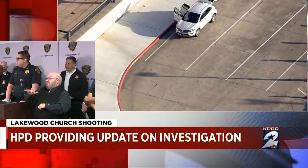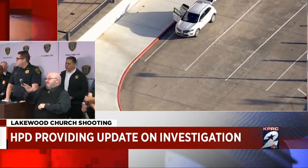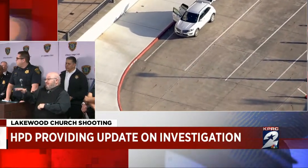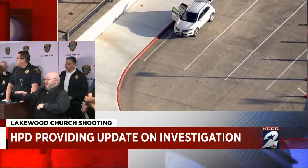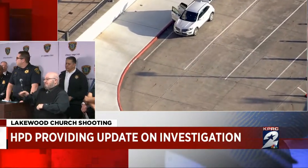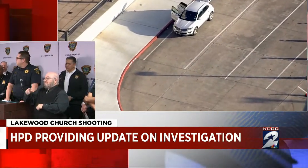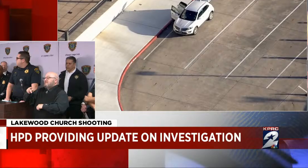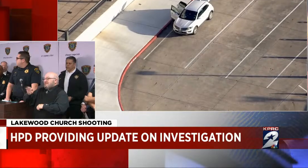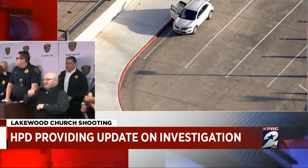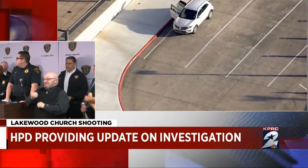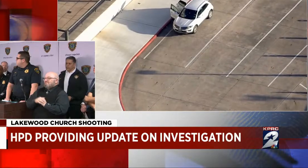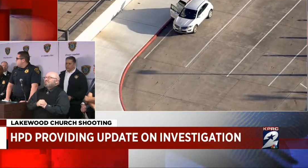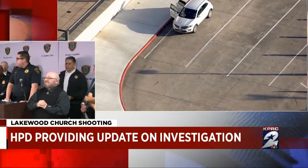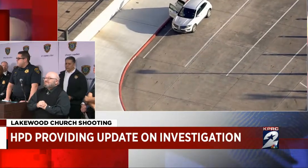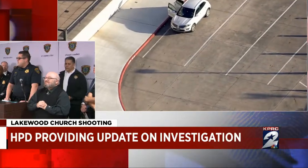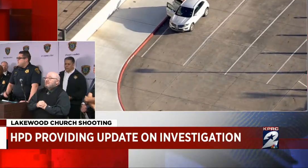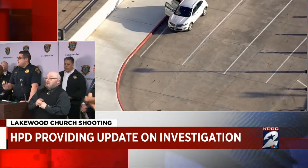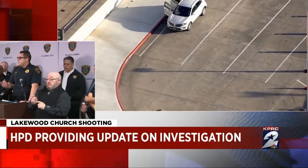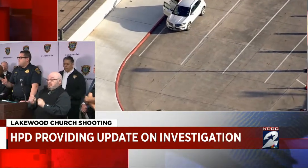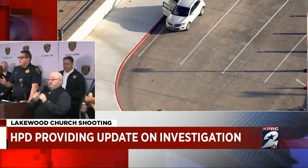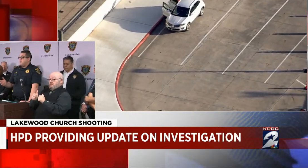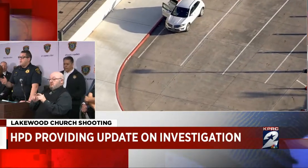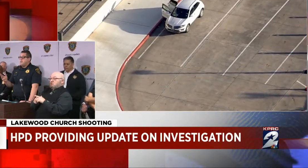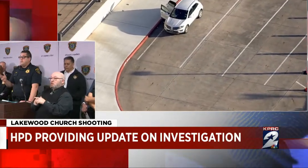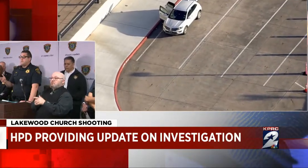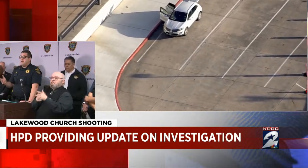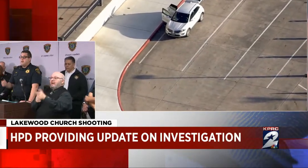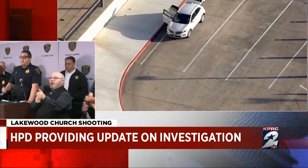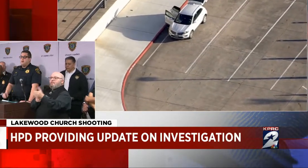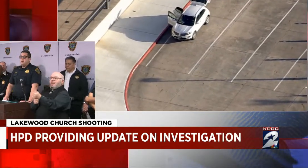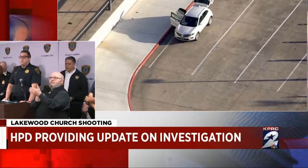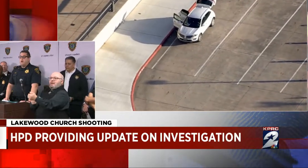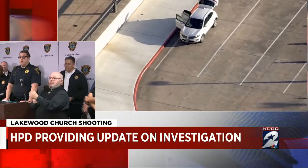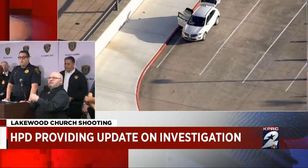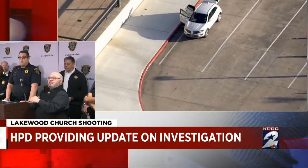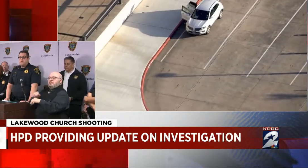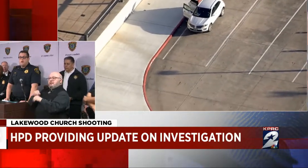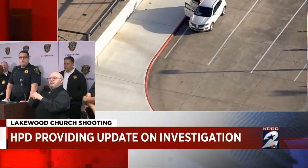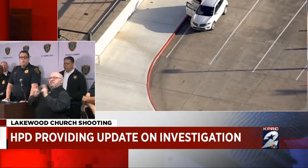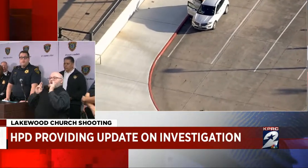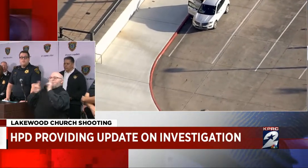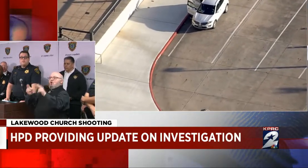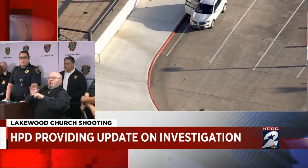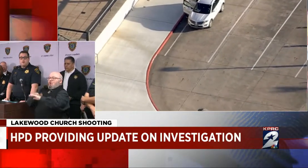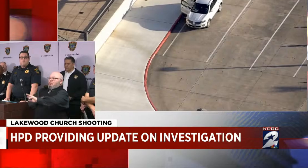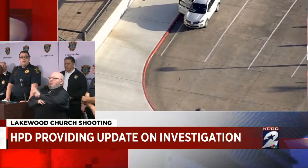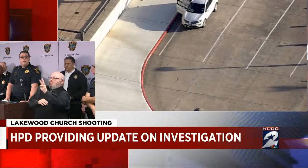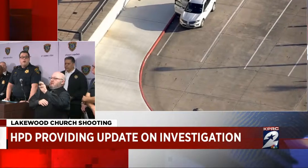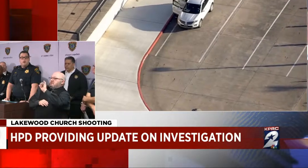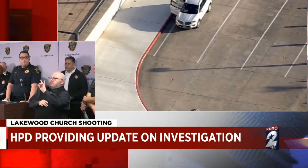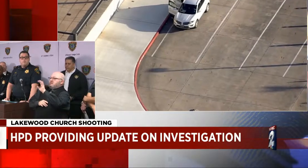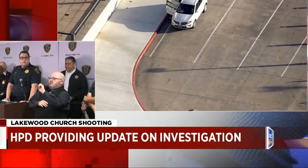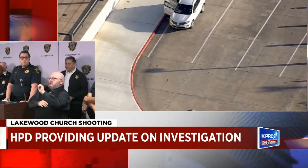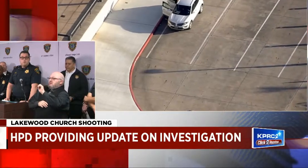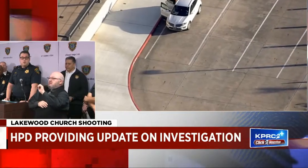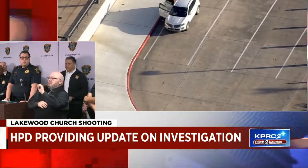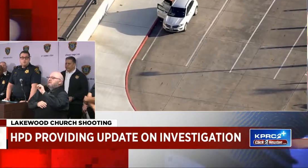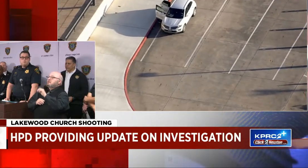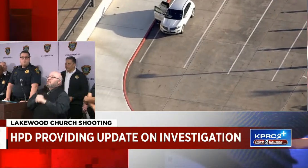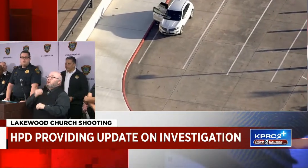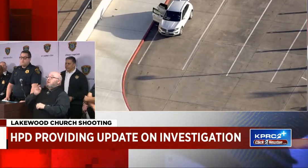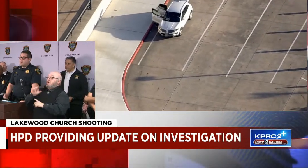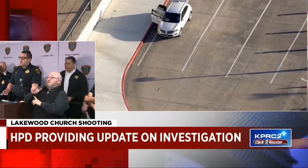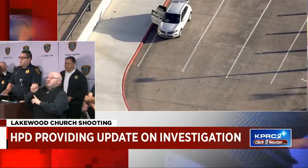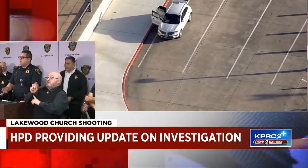1:55 p.m., she immediately starts firing inside of the hallway on the west side of Lakewood